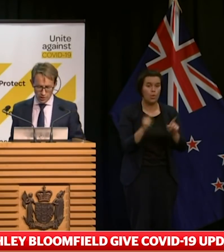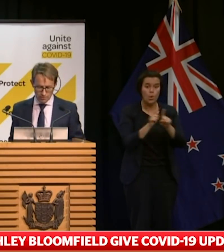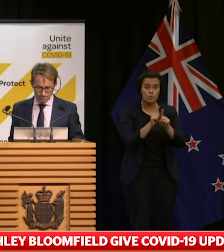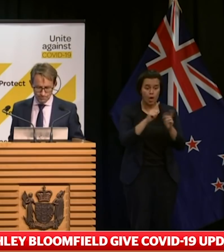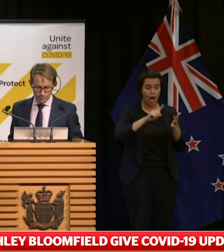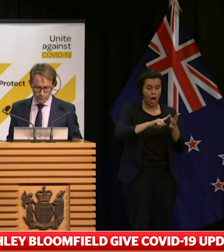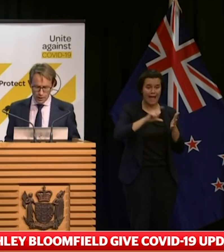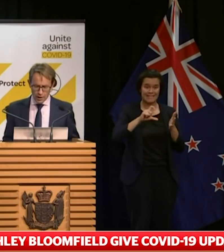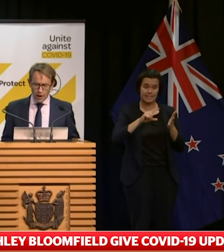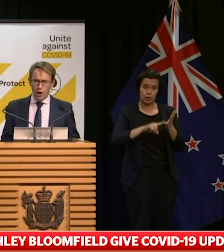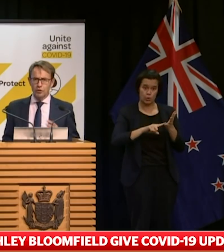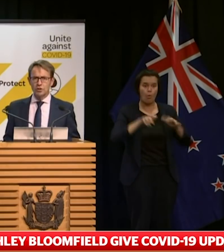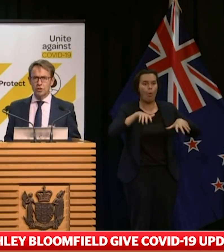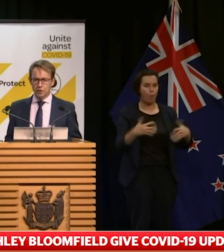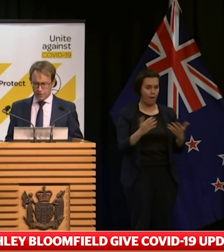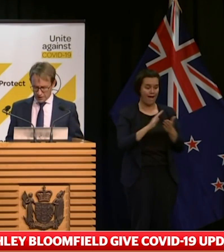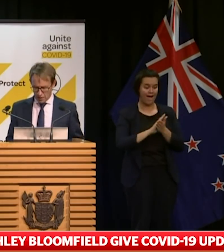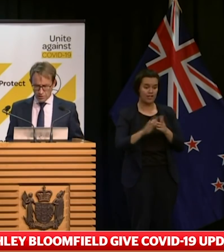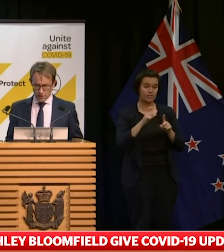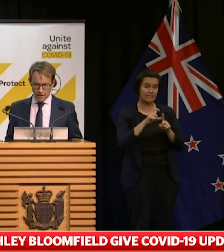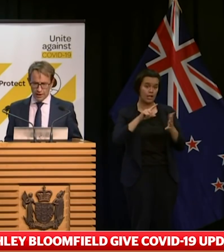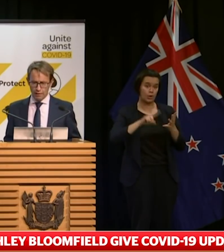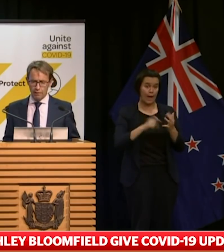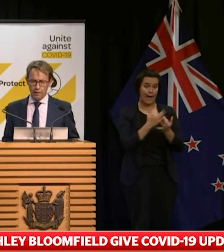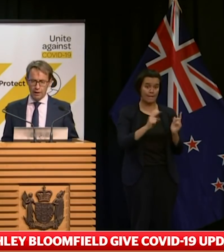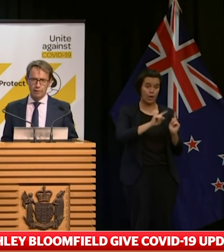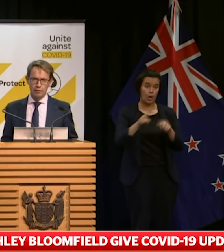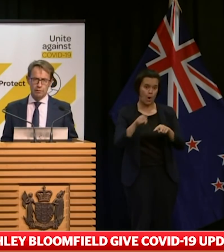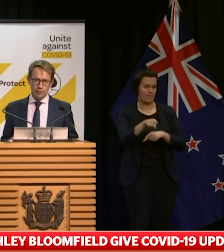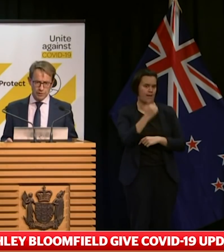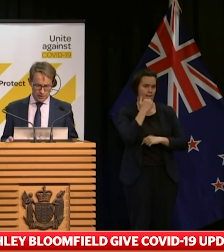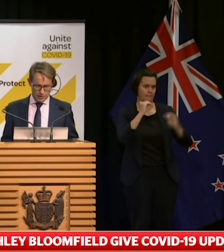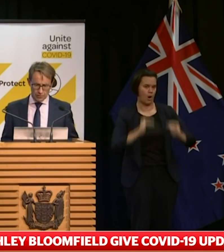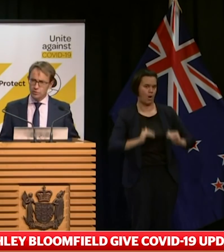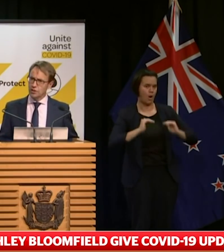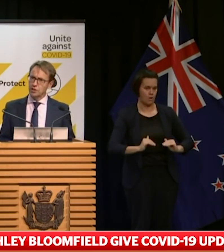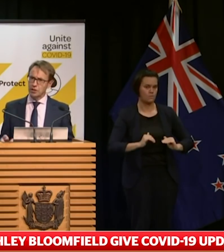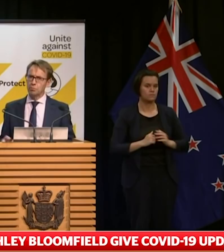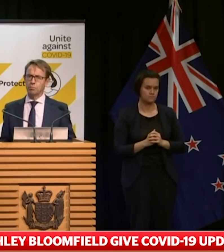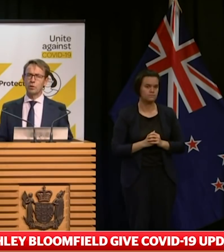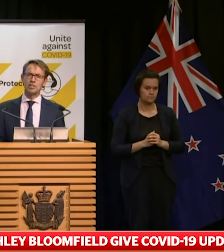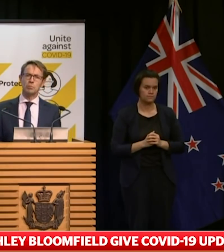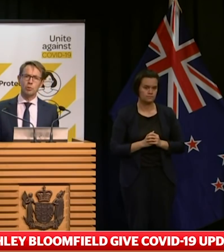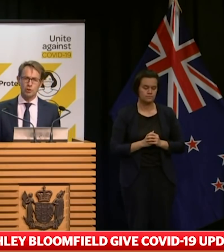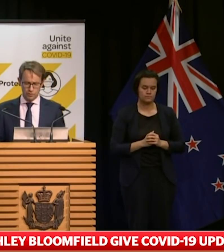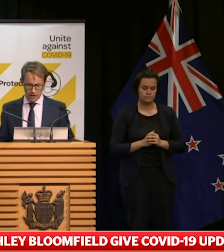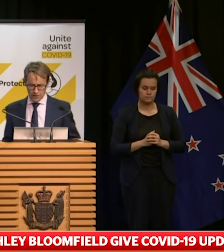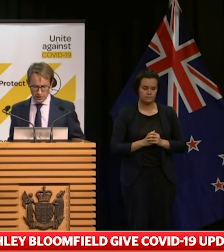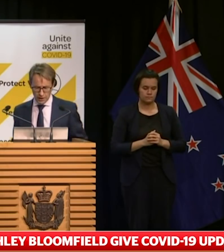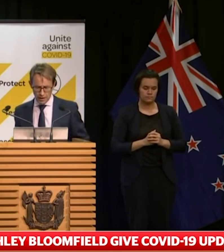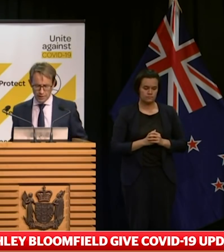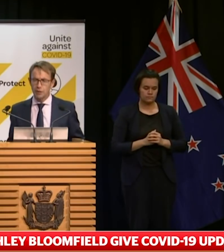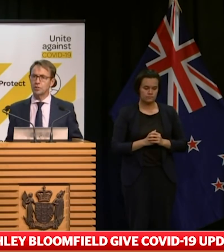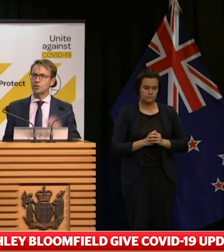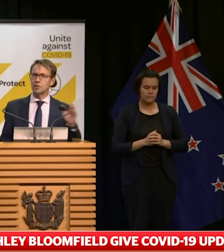remained quite low. Of concern in the current numbers is that we've seen an increasing proportion of